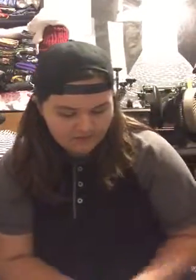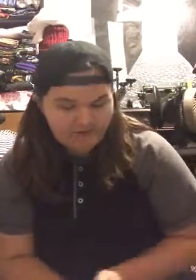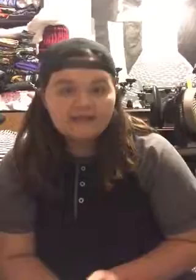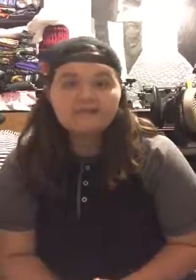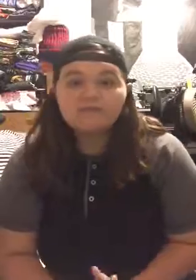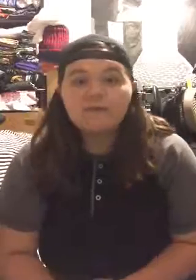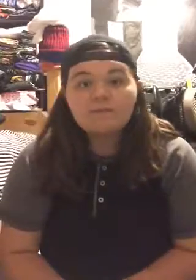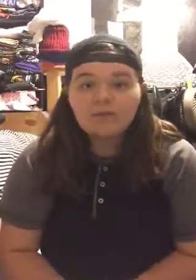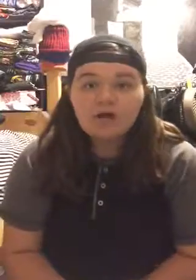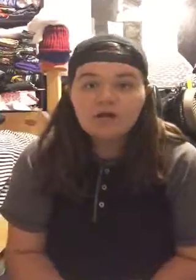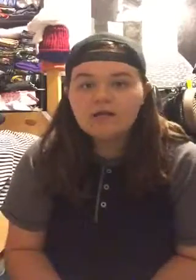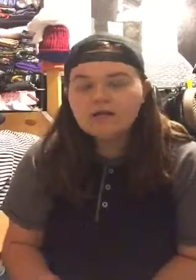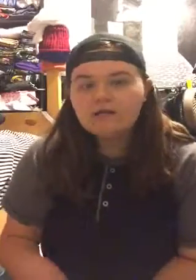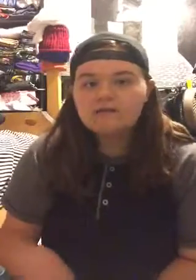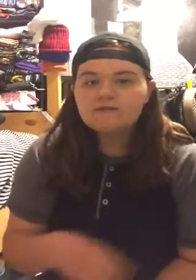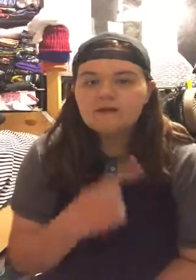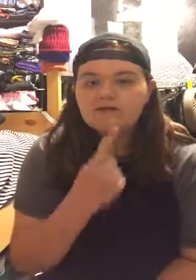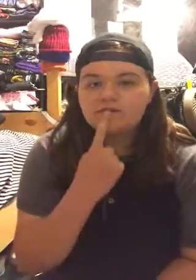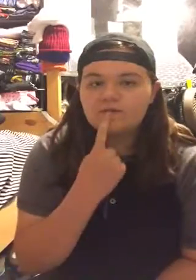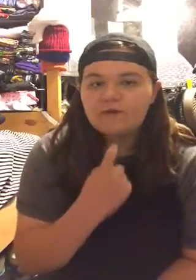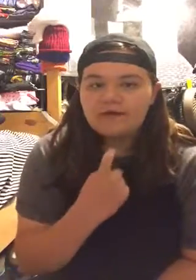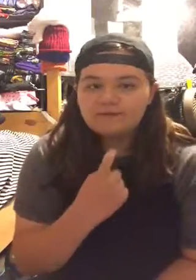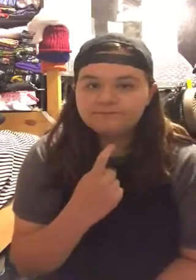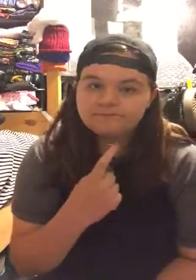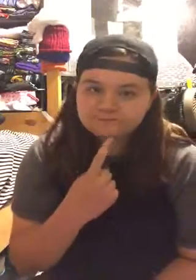Okay, next is red barn. So I showed you red.